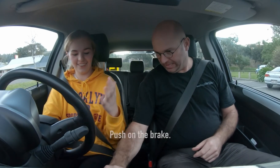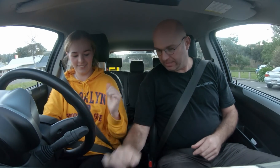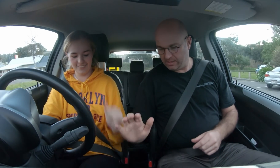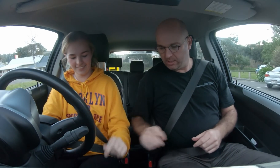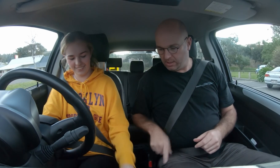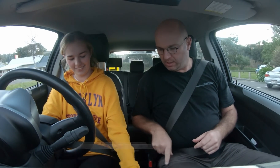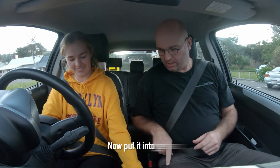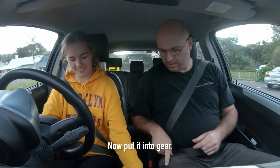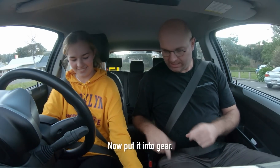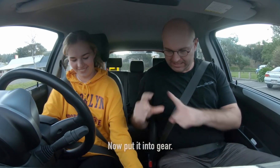Yeah, okay.